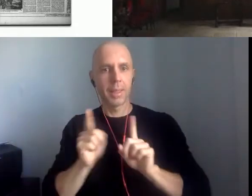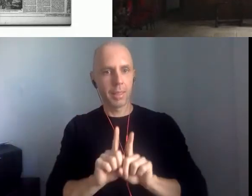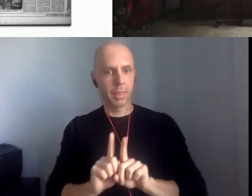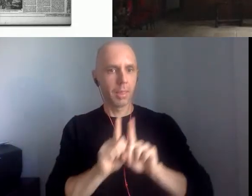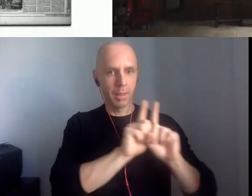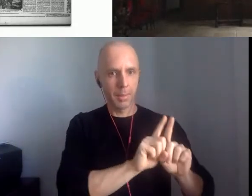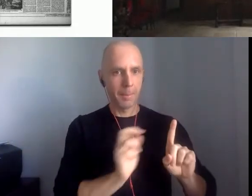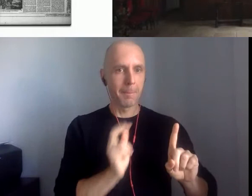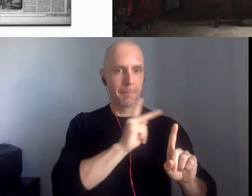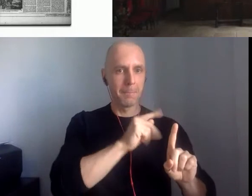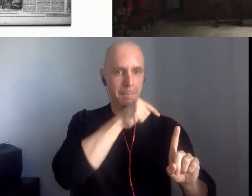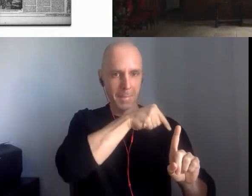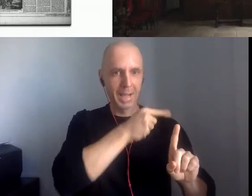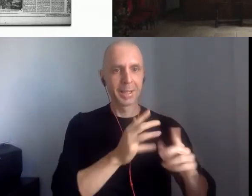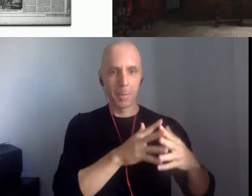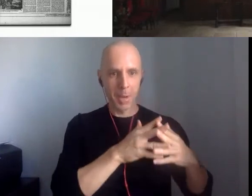mess with the Grey Lady.